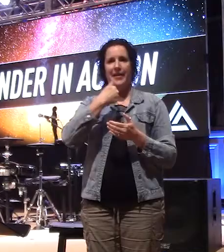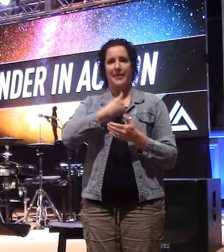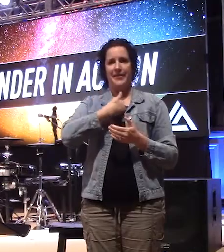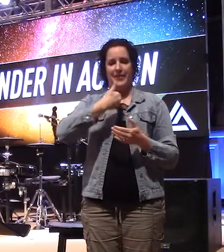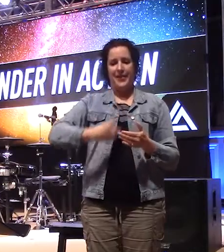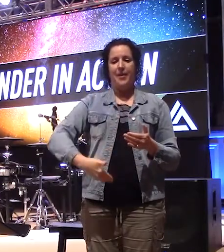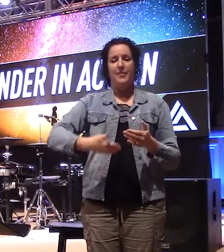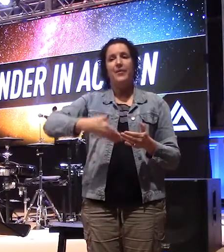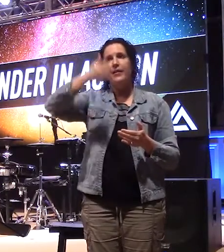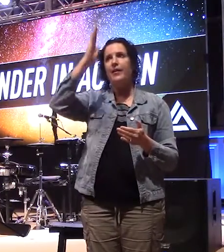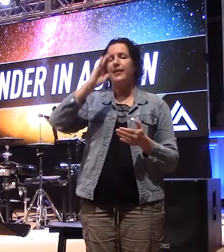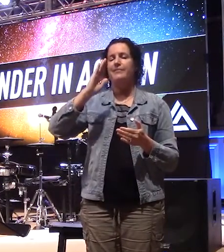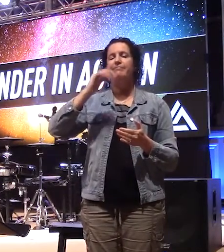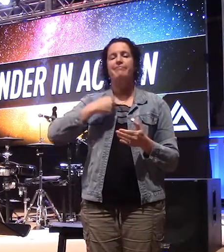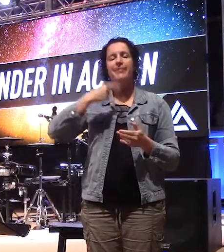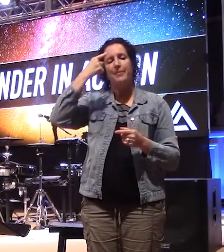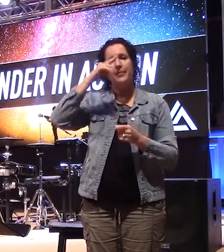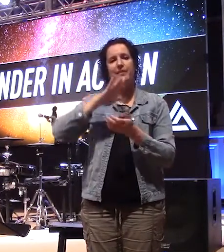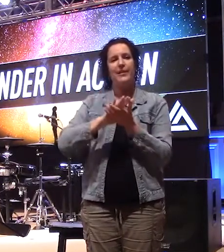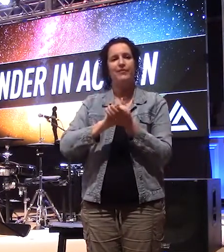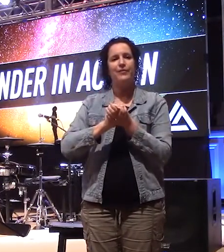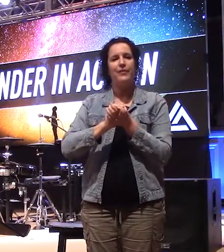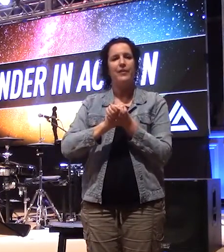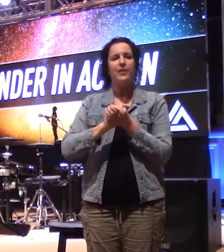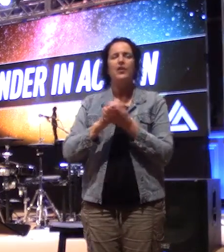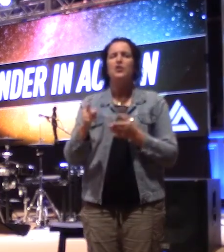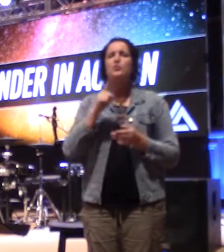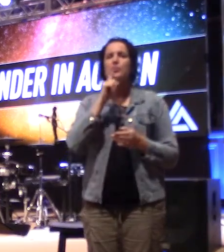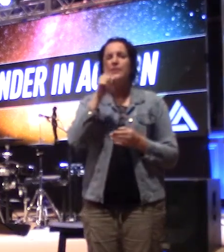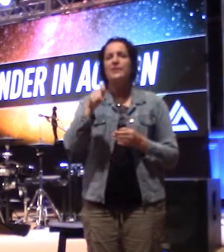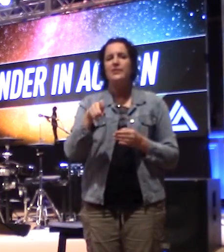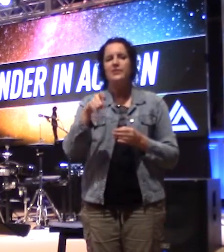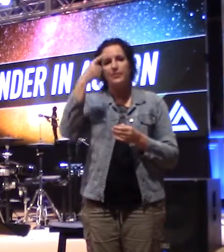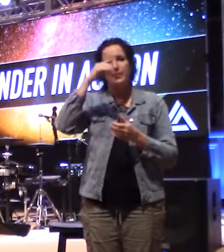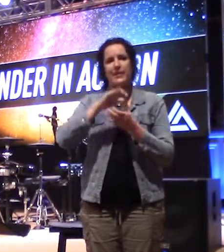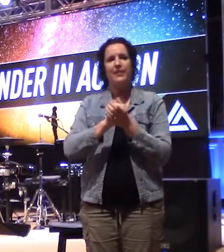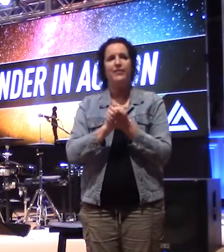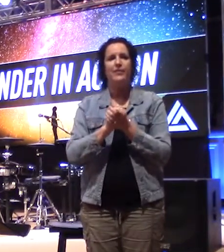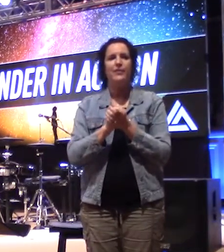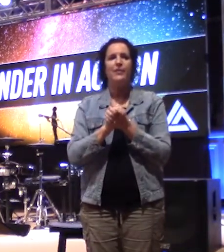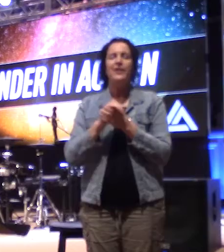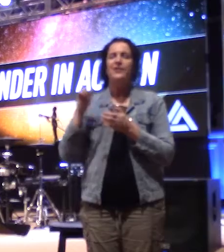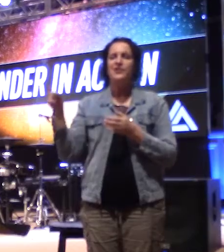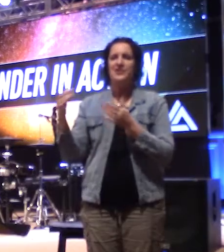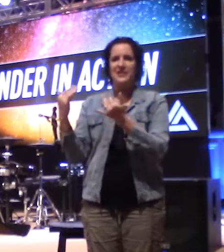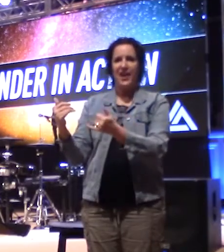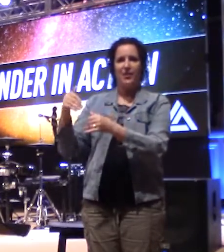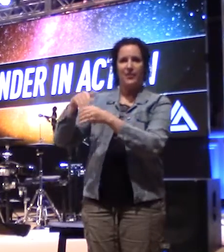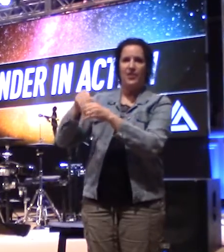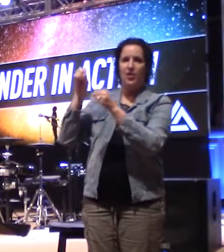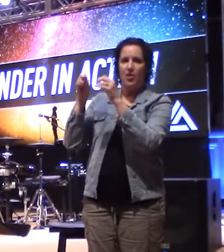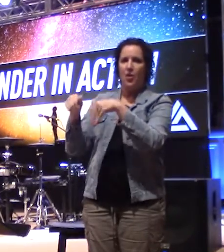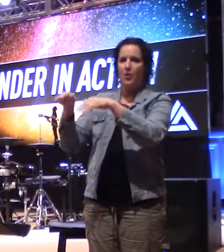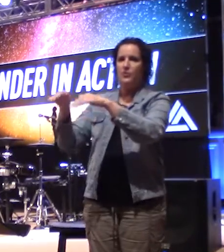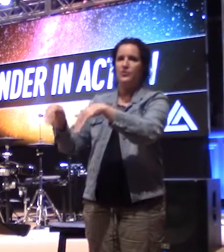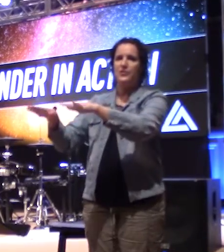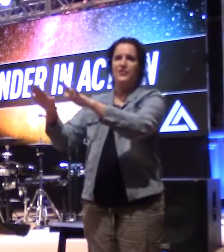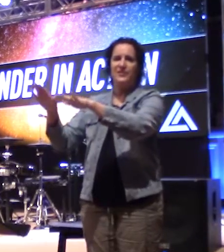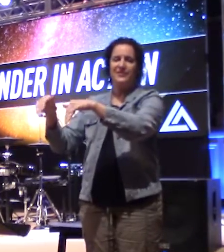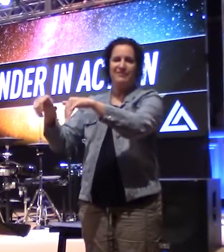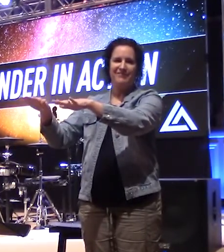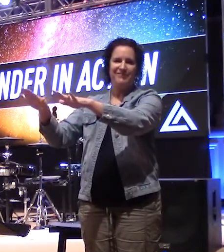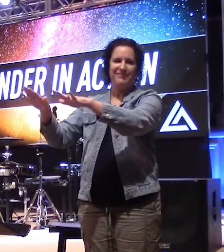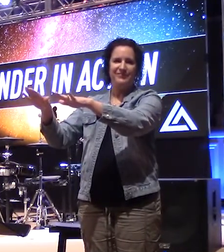have to believe it." "Okay, I believe I'm God. You really have to believe it." So in this video, she's down by the ocean. Somebody's 40 quintillion gallons